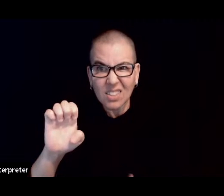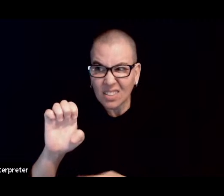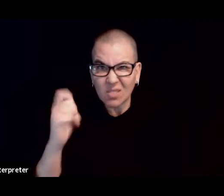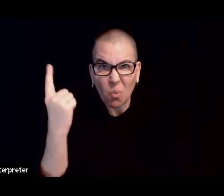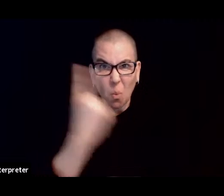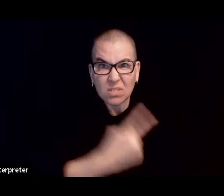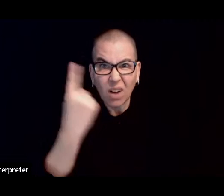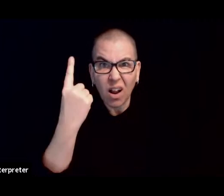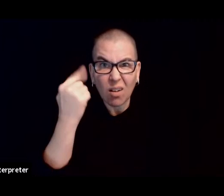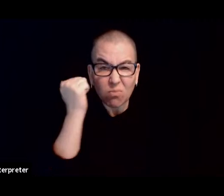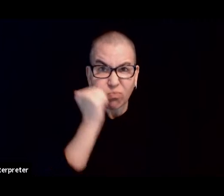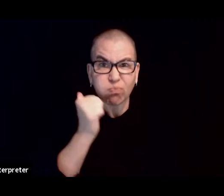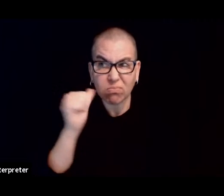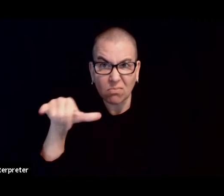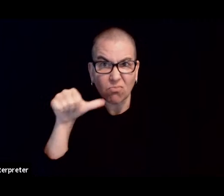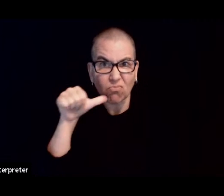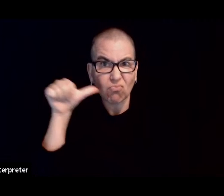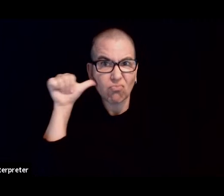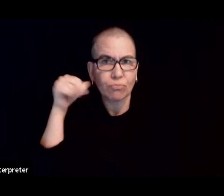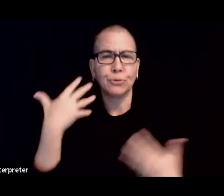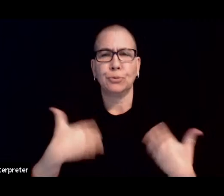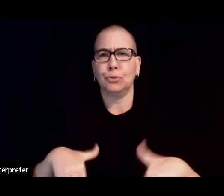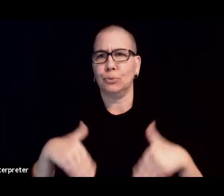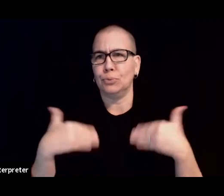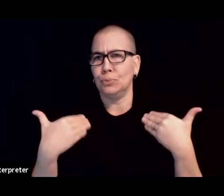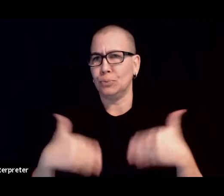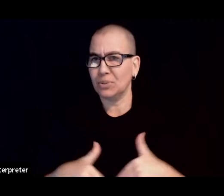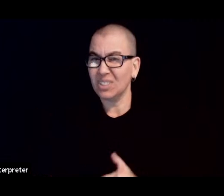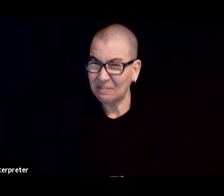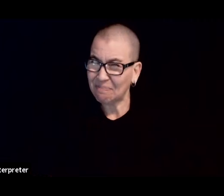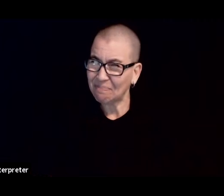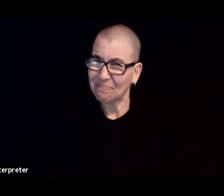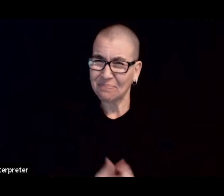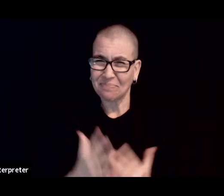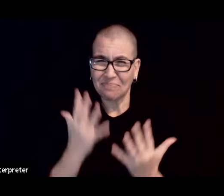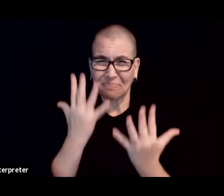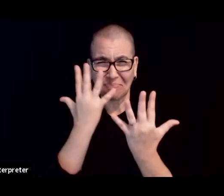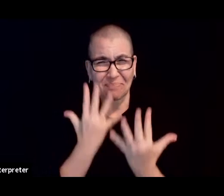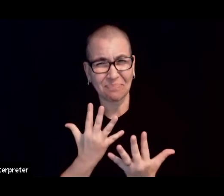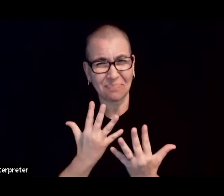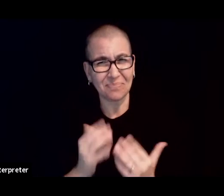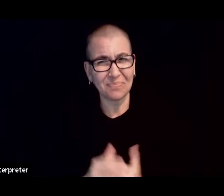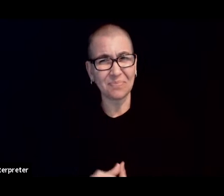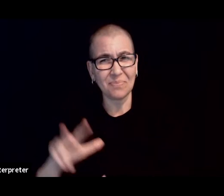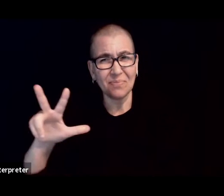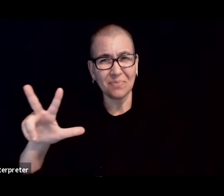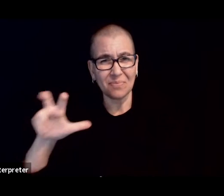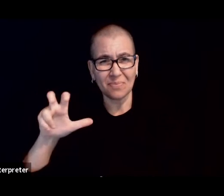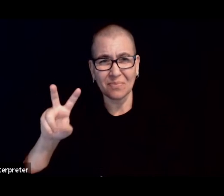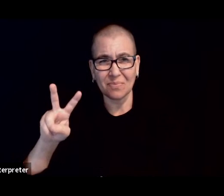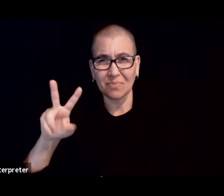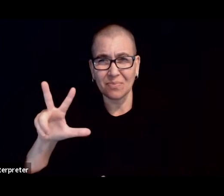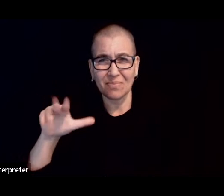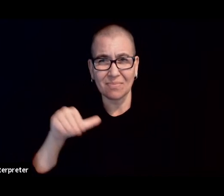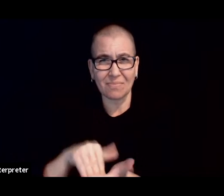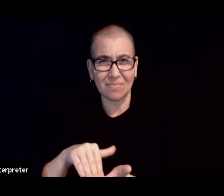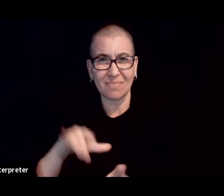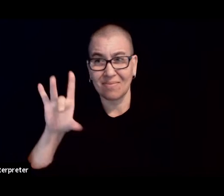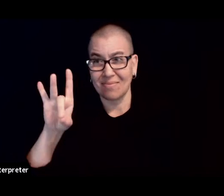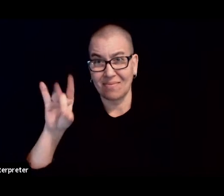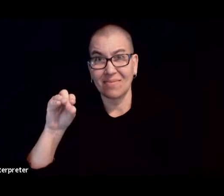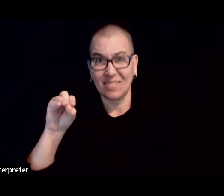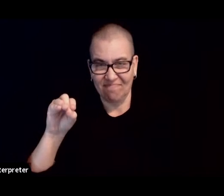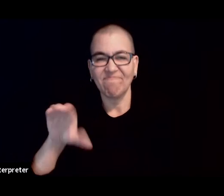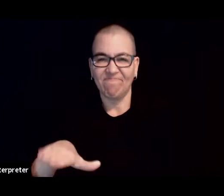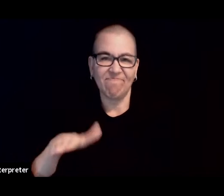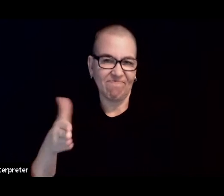and sadly another 3,280 Americans having died as reported